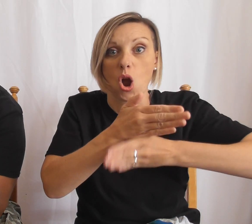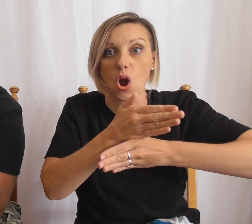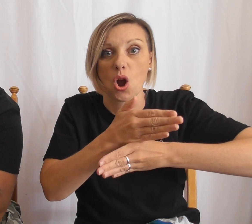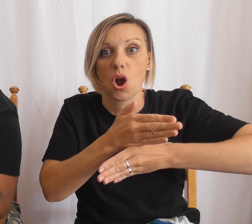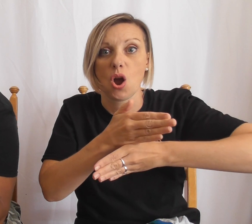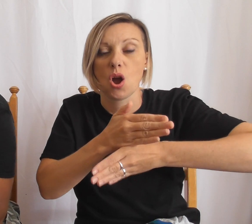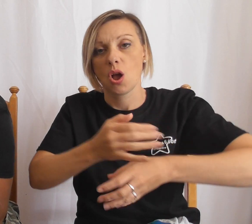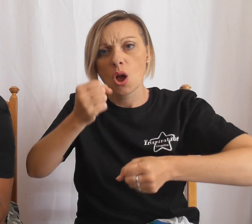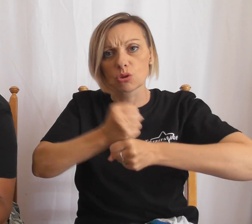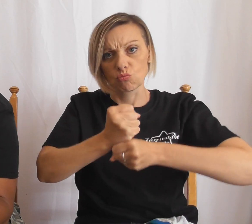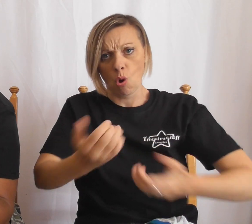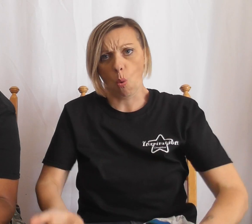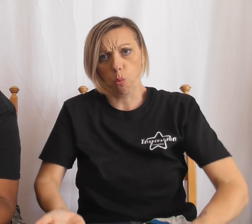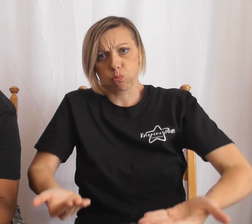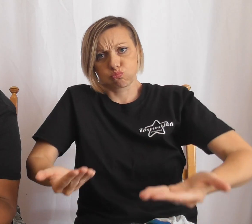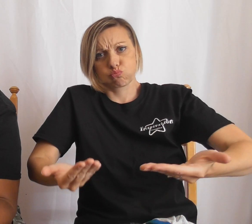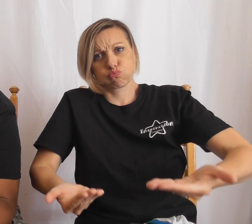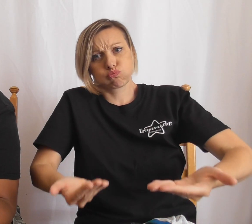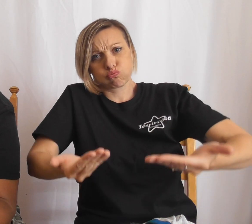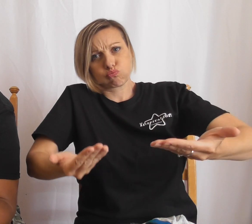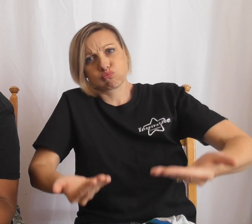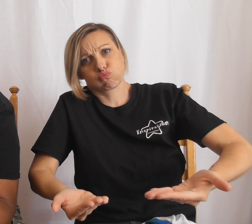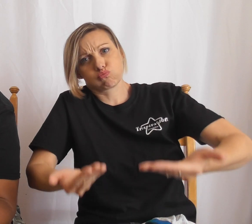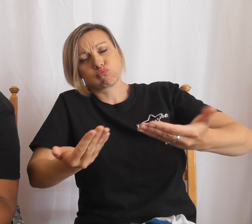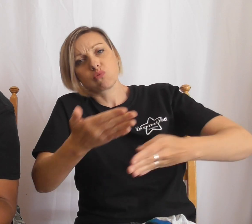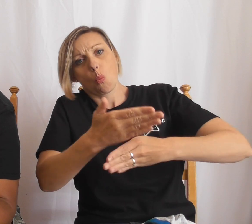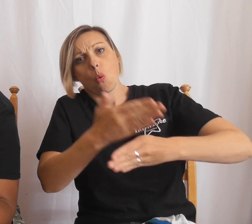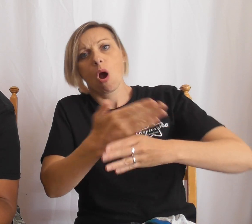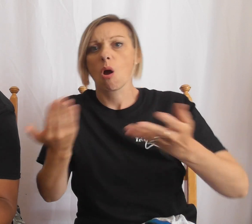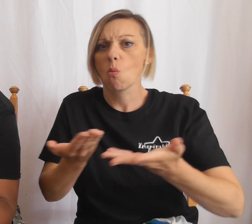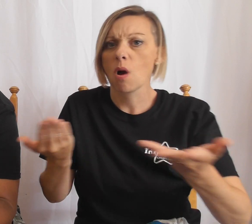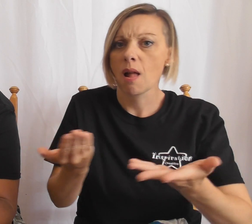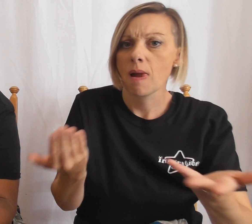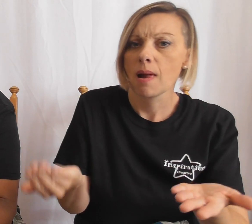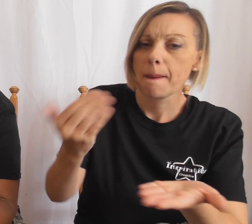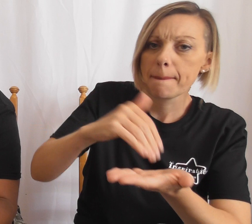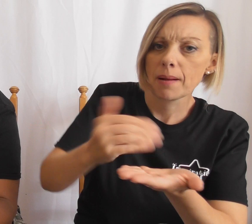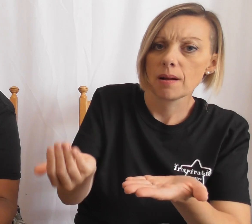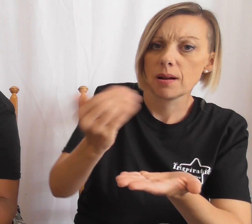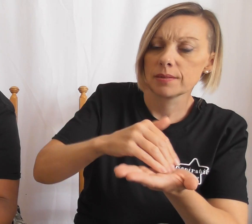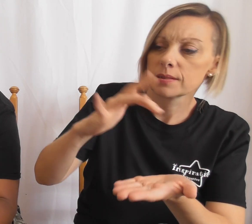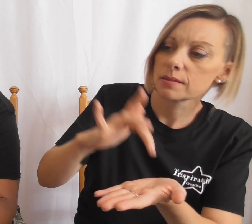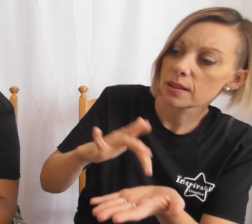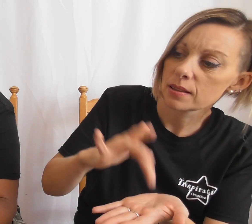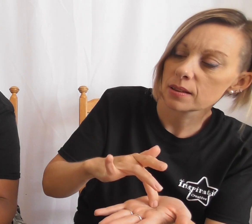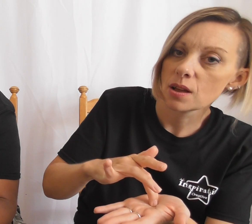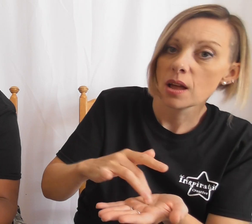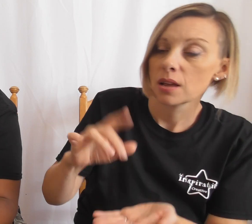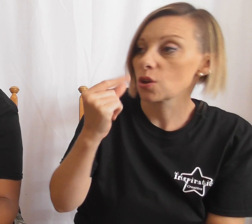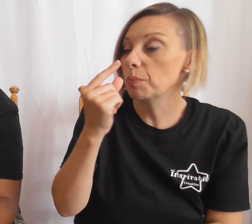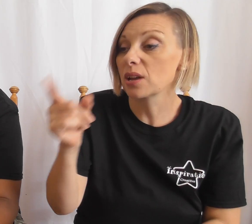George is doing very heavy work. I think in a garden centre. He's lifting up heavy slabs with his work